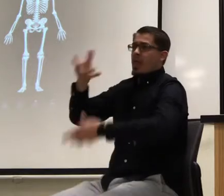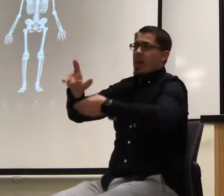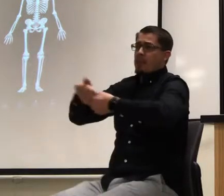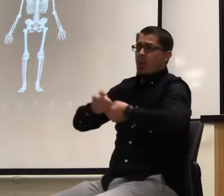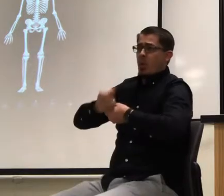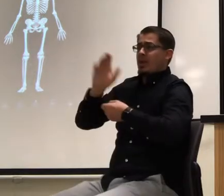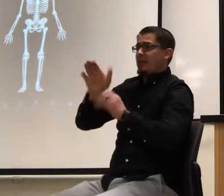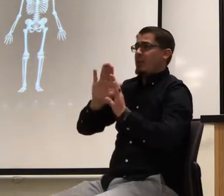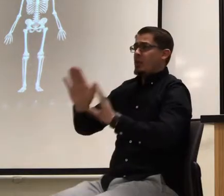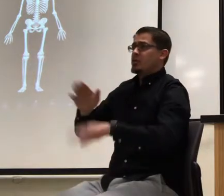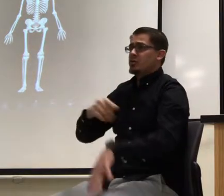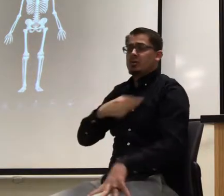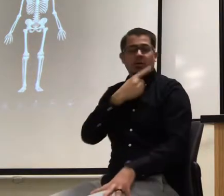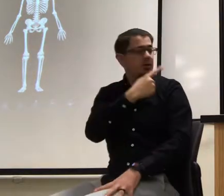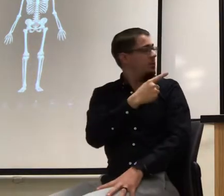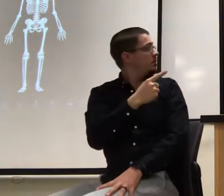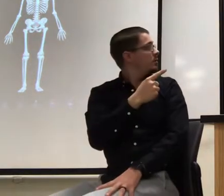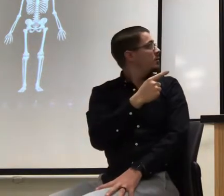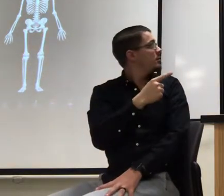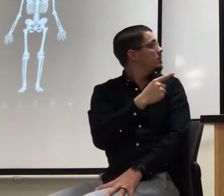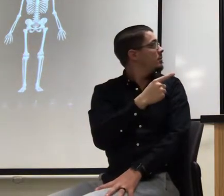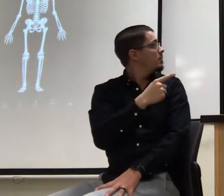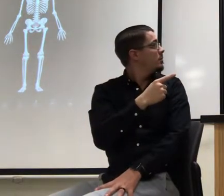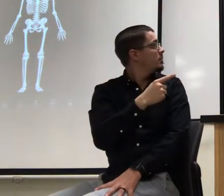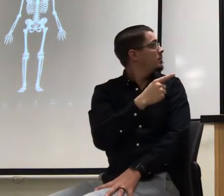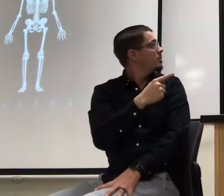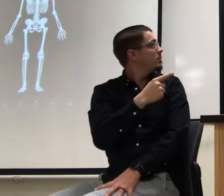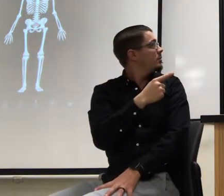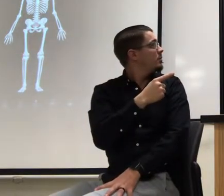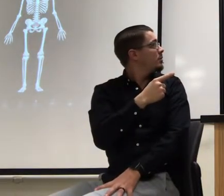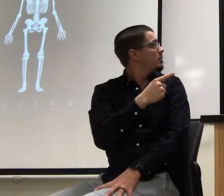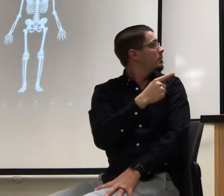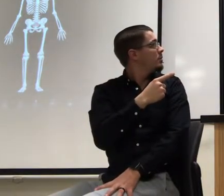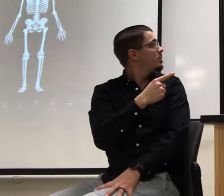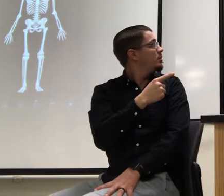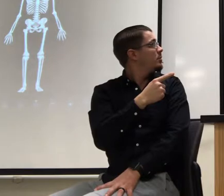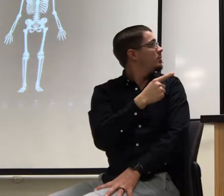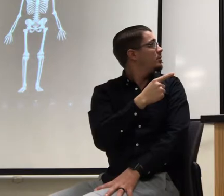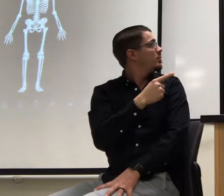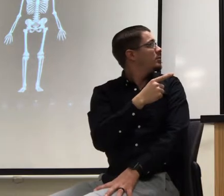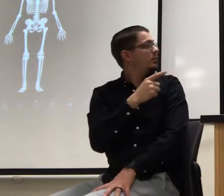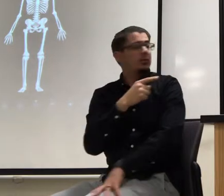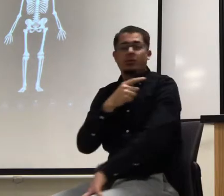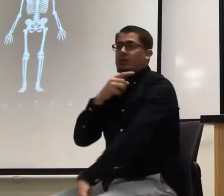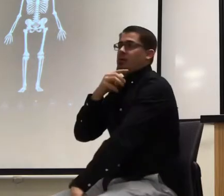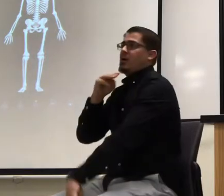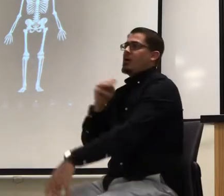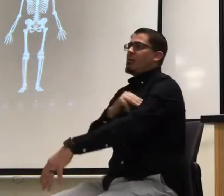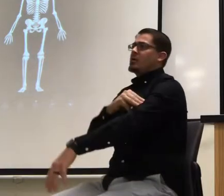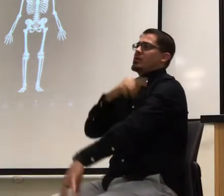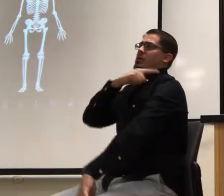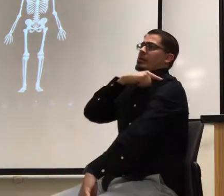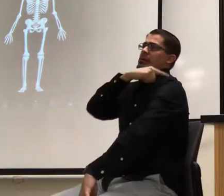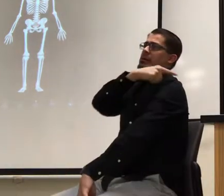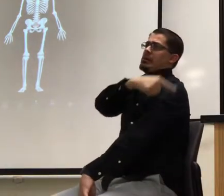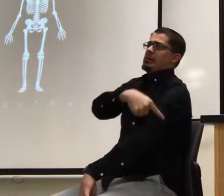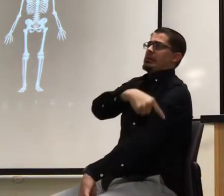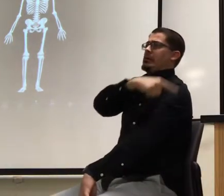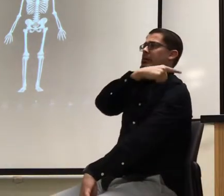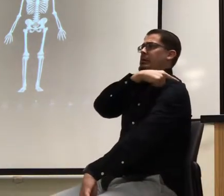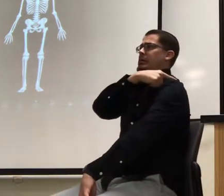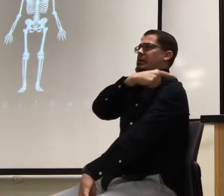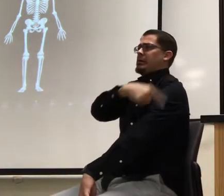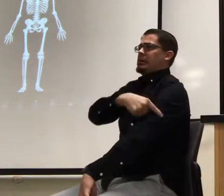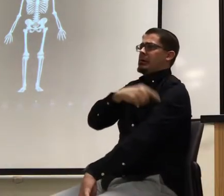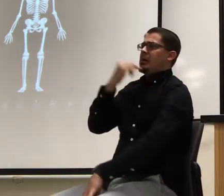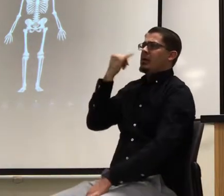happens to go that I'm studying, let's say here to here. It's like, it's a muscle. Okay, I